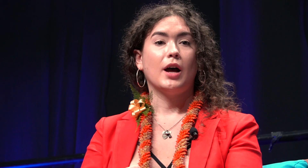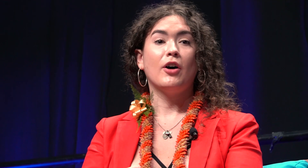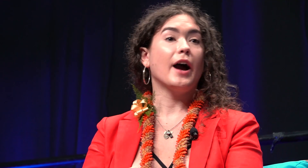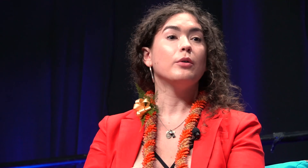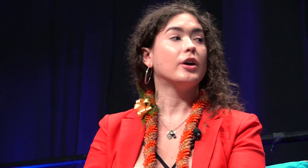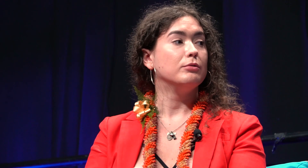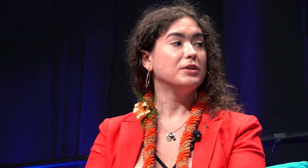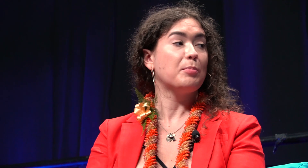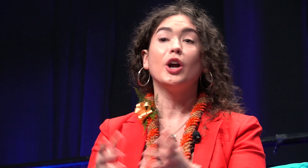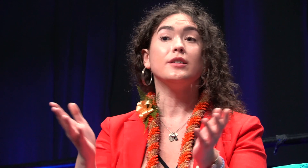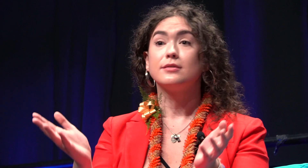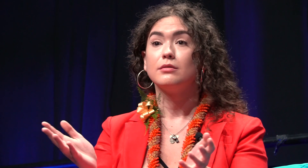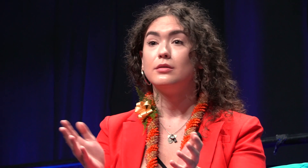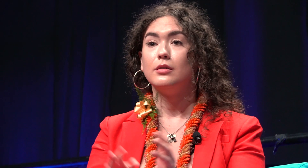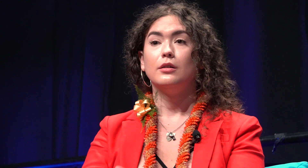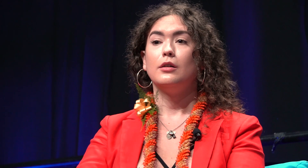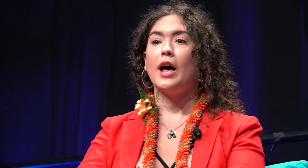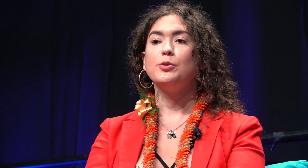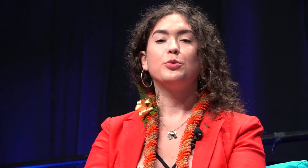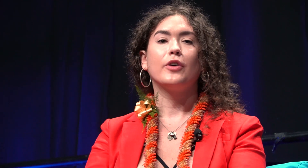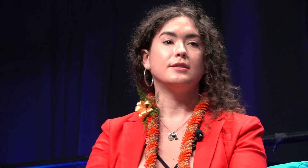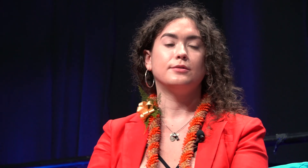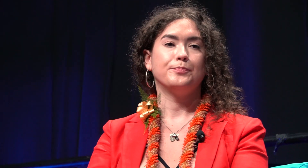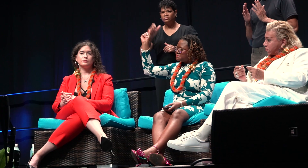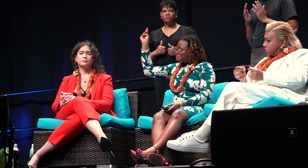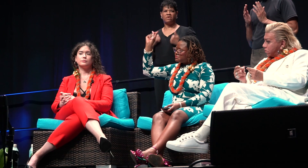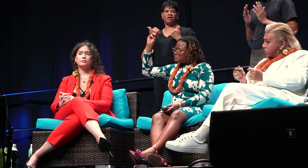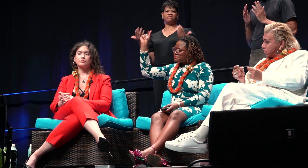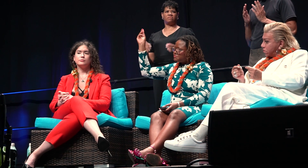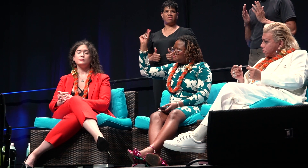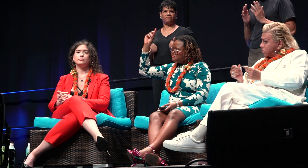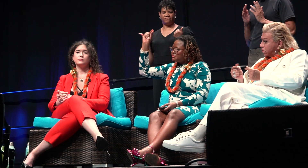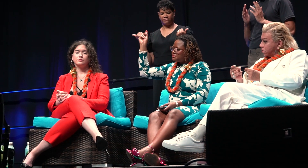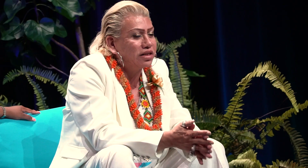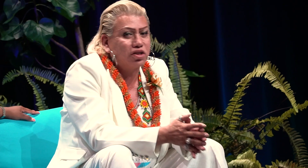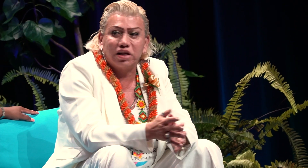On the island, we do it island style.